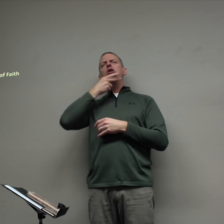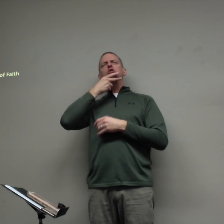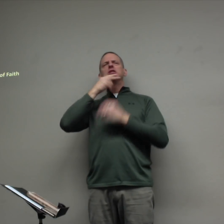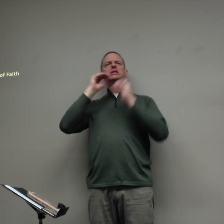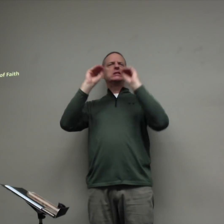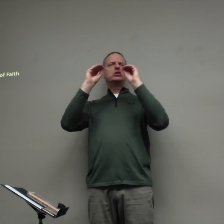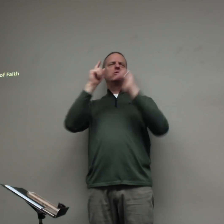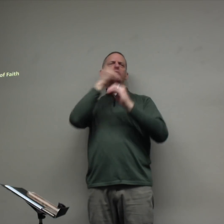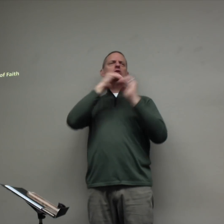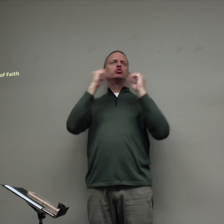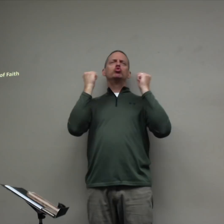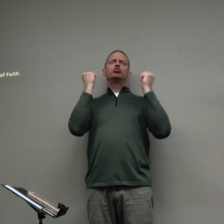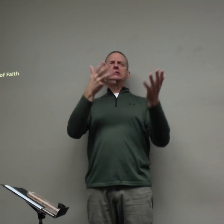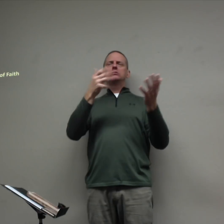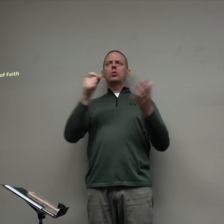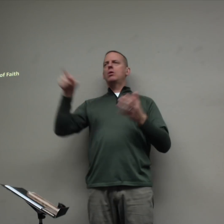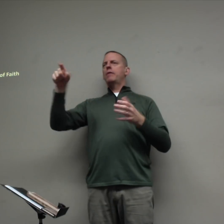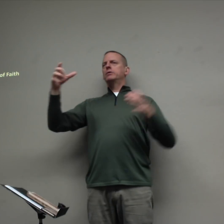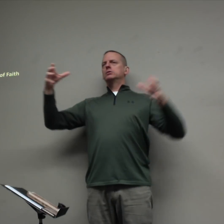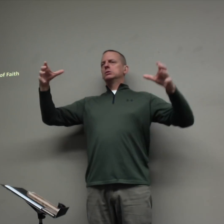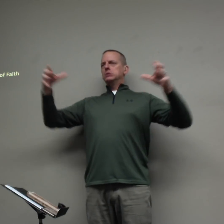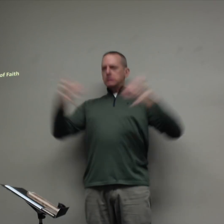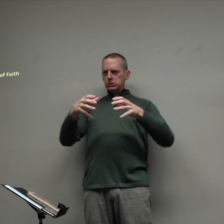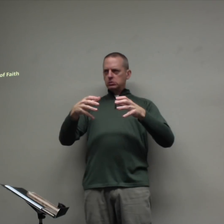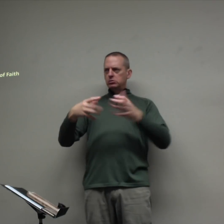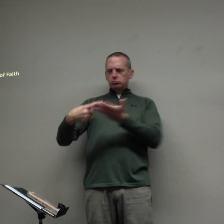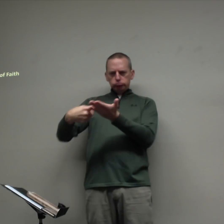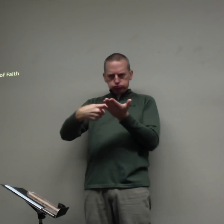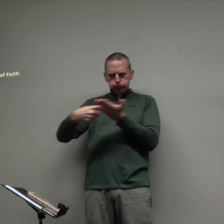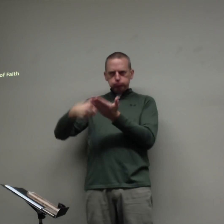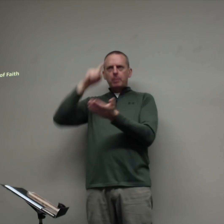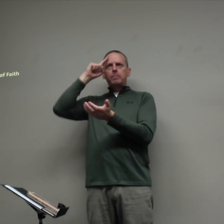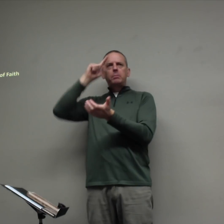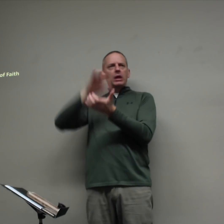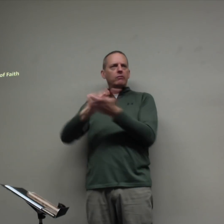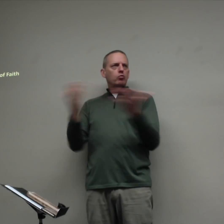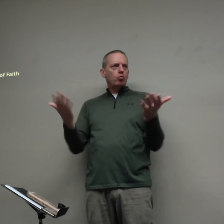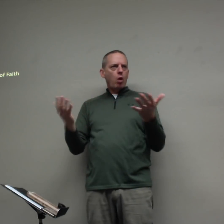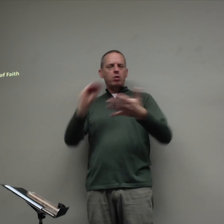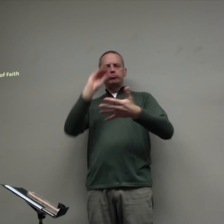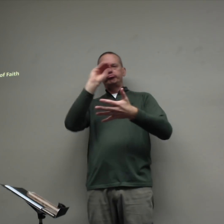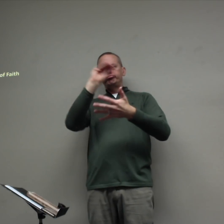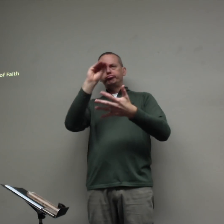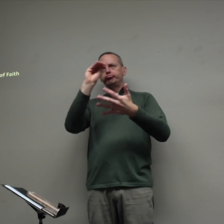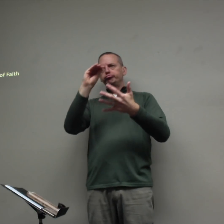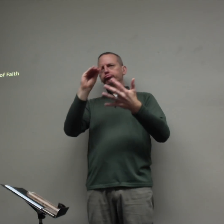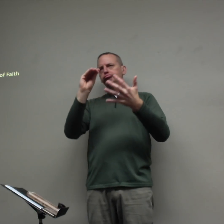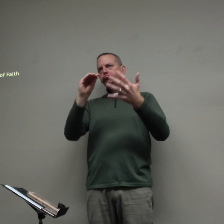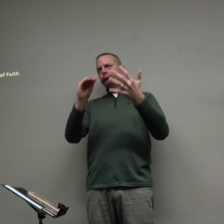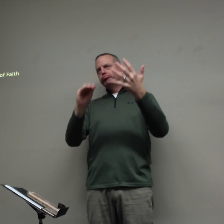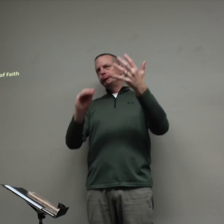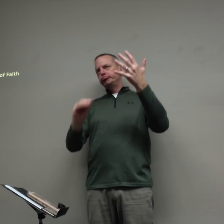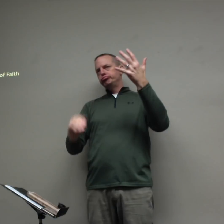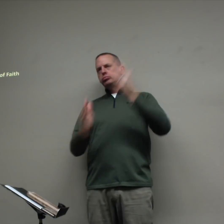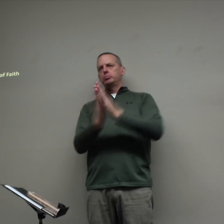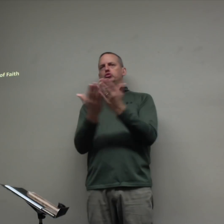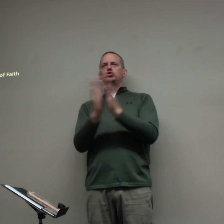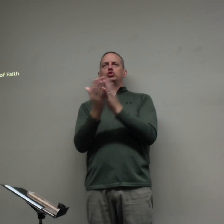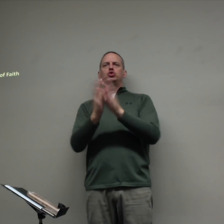because there was many heretics teaching and heresies, so they all came together and discussed what they believe, and they put it down into one